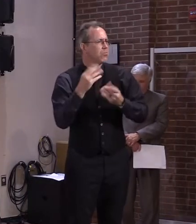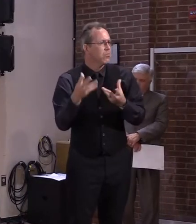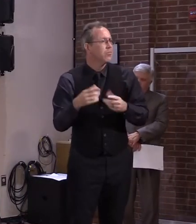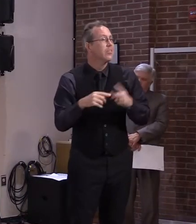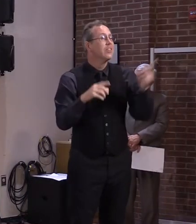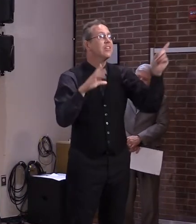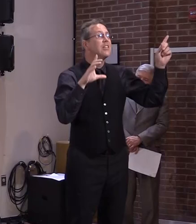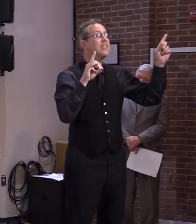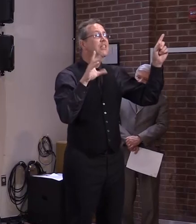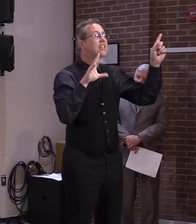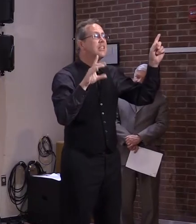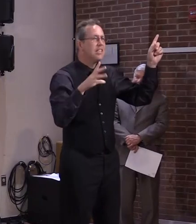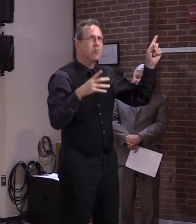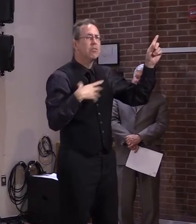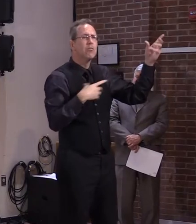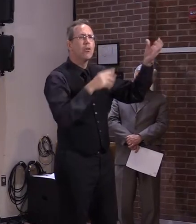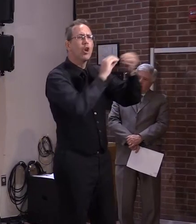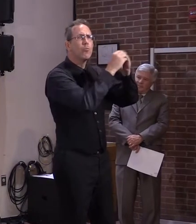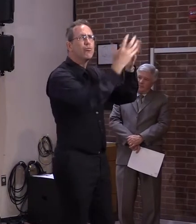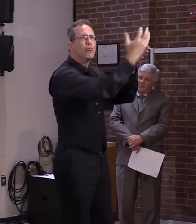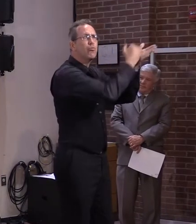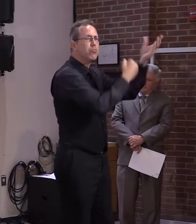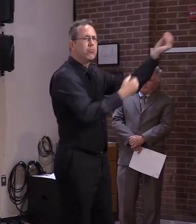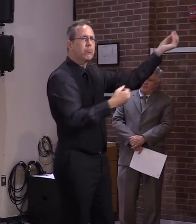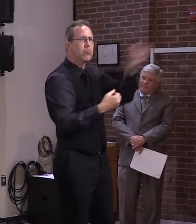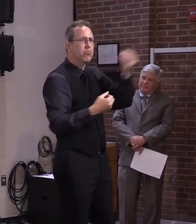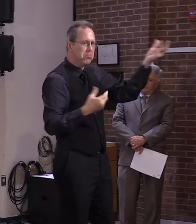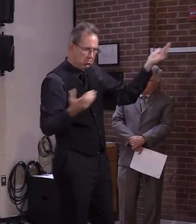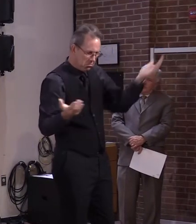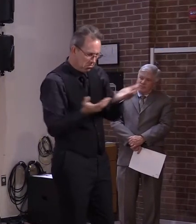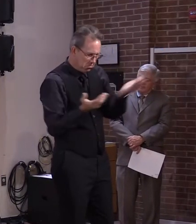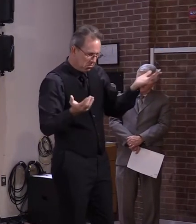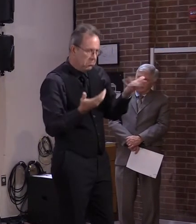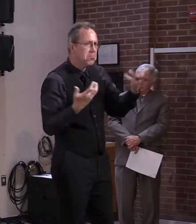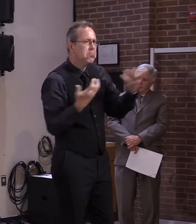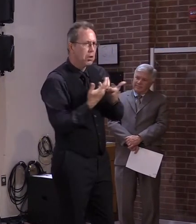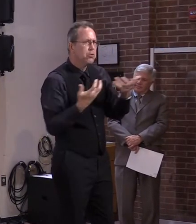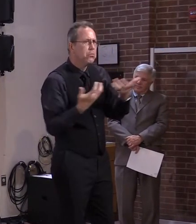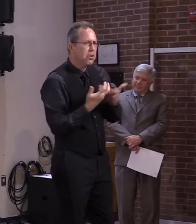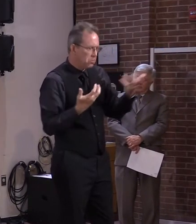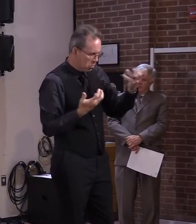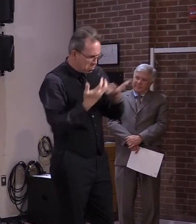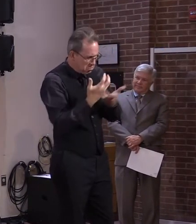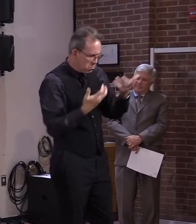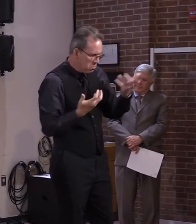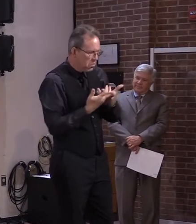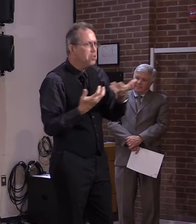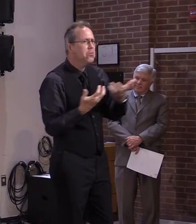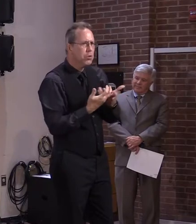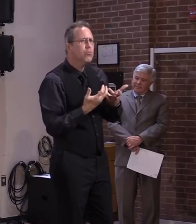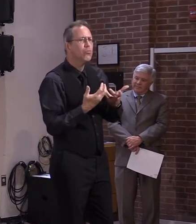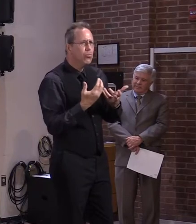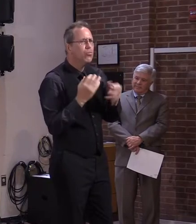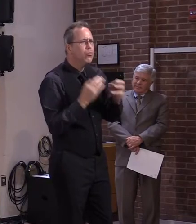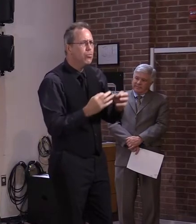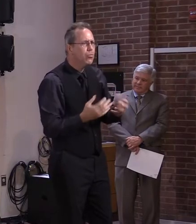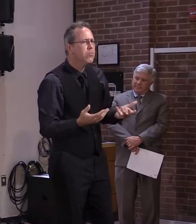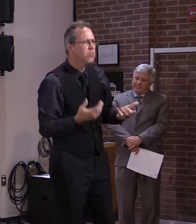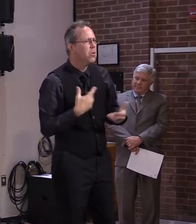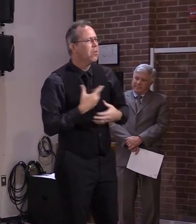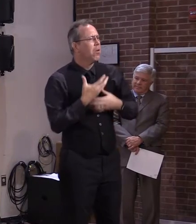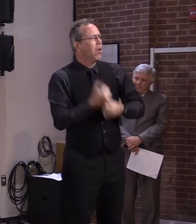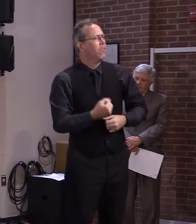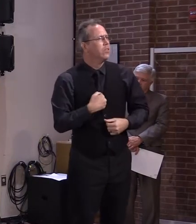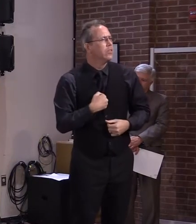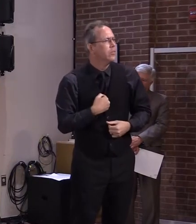data, trying to rectify all that. So, again, I'm confident, but you know, trust and verify. I